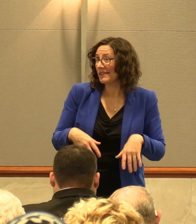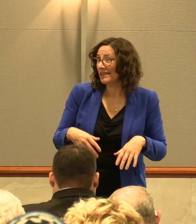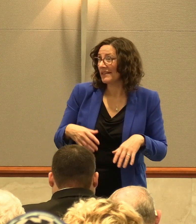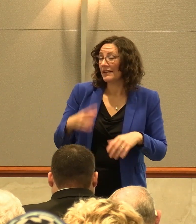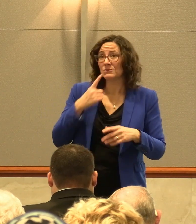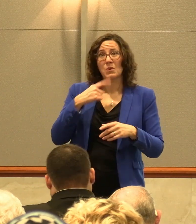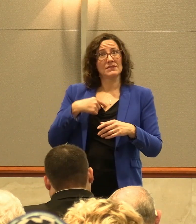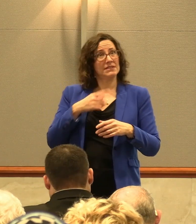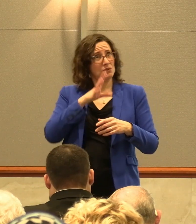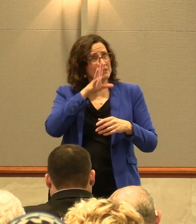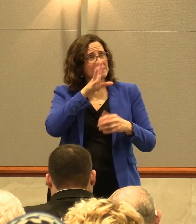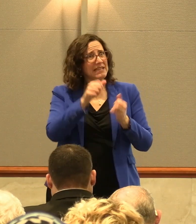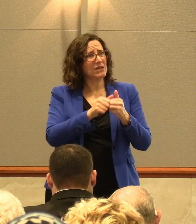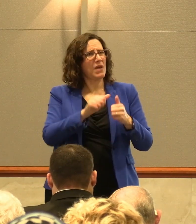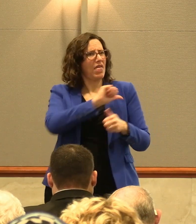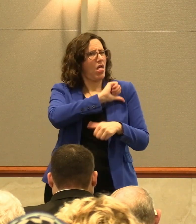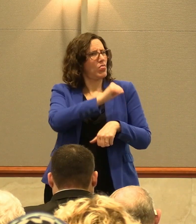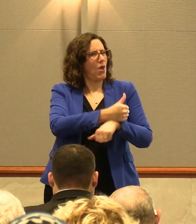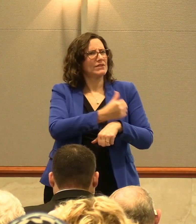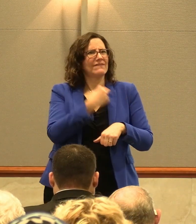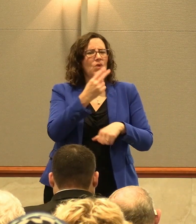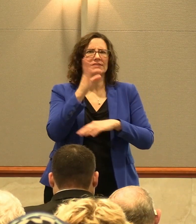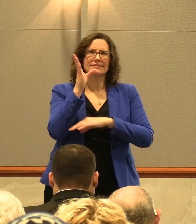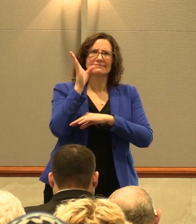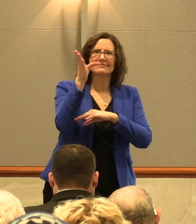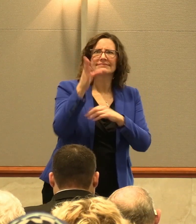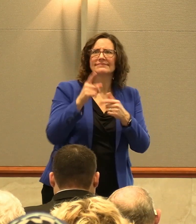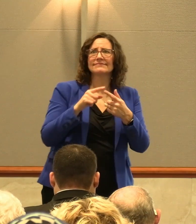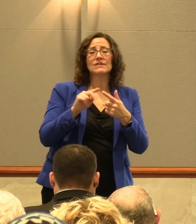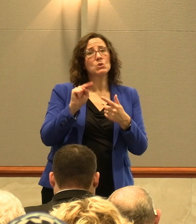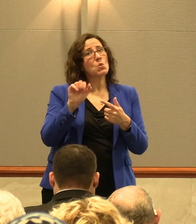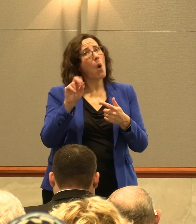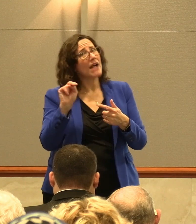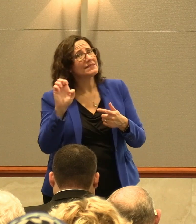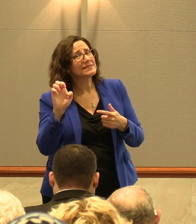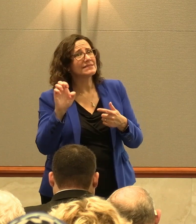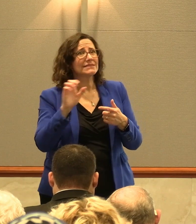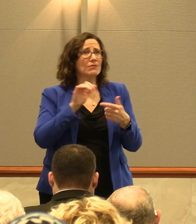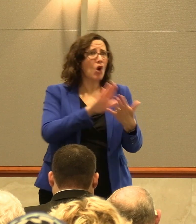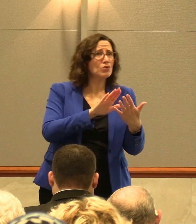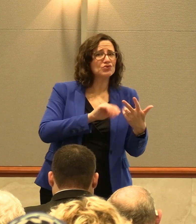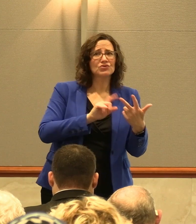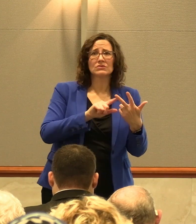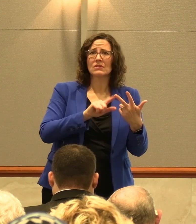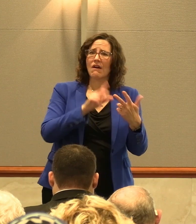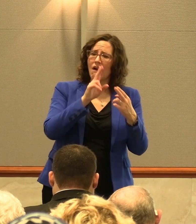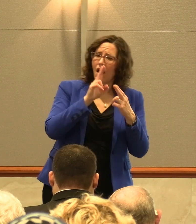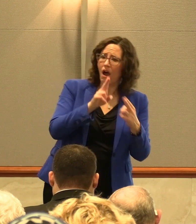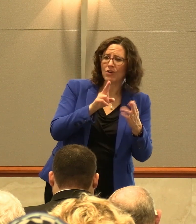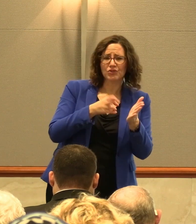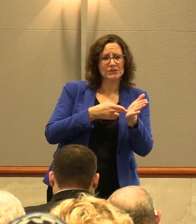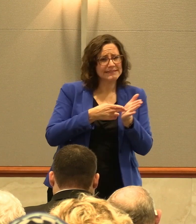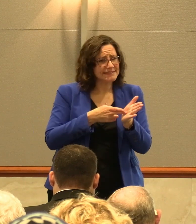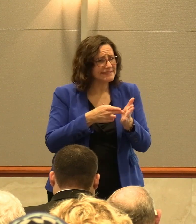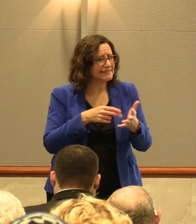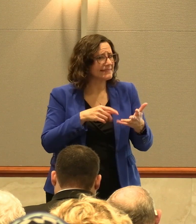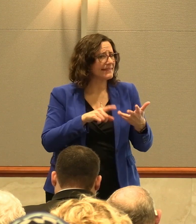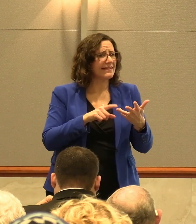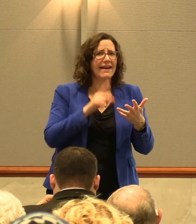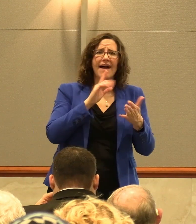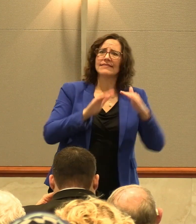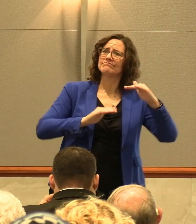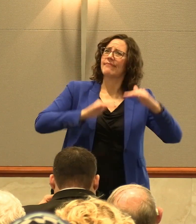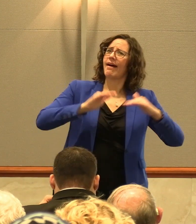with speaking with an authoritative voice, presenting a nuanced approach, maintaining honor and dignity, and providing a